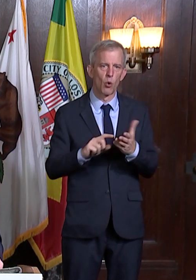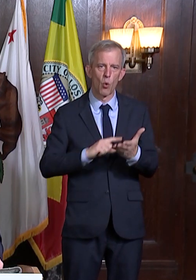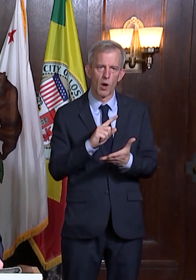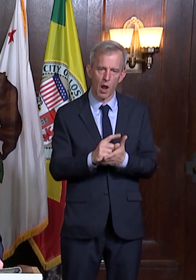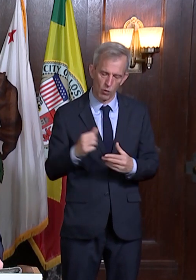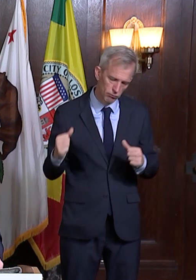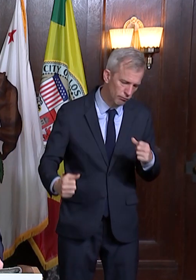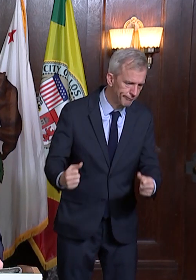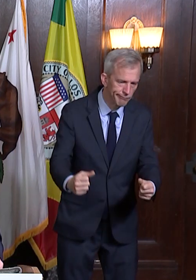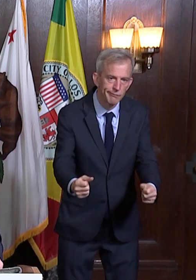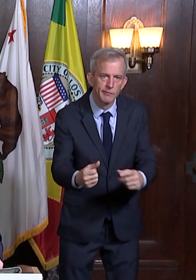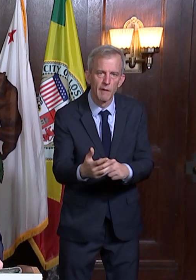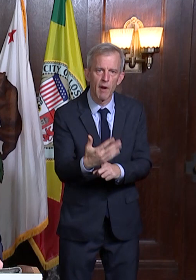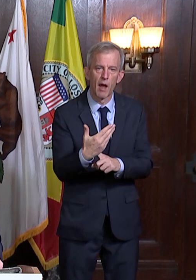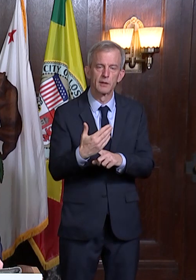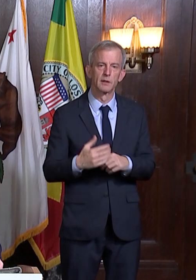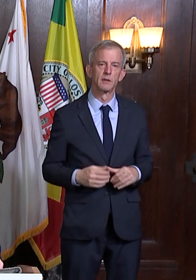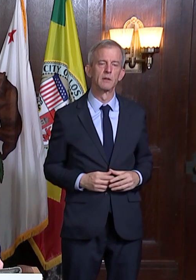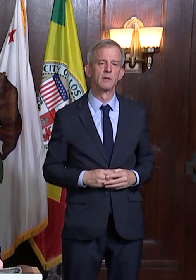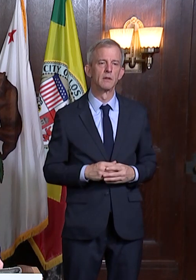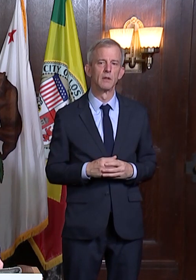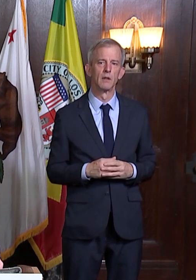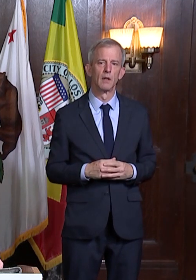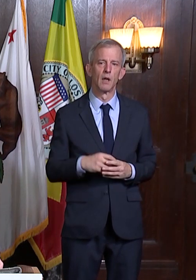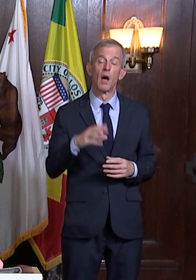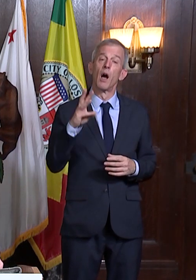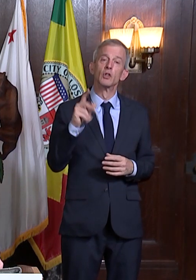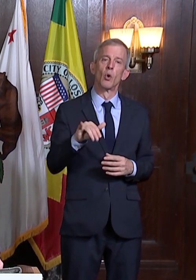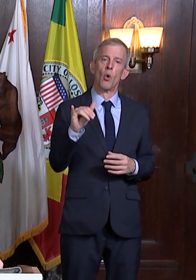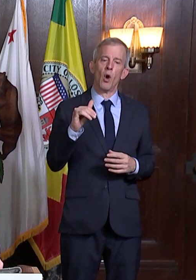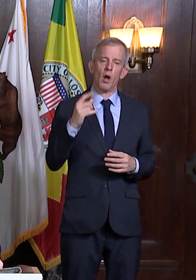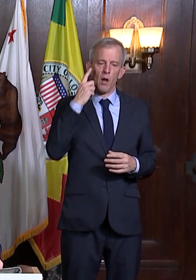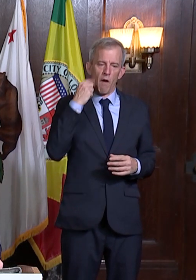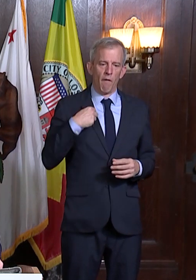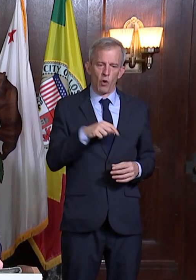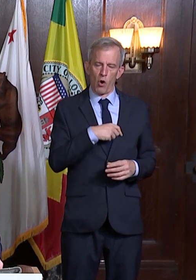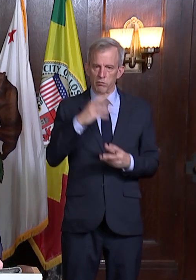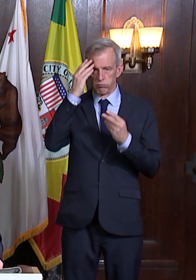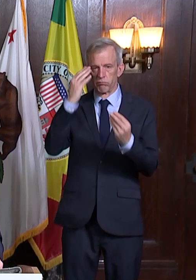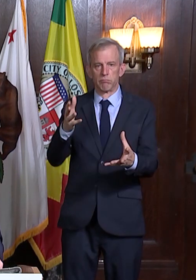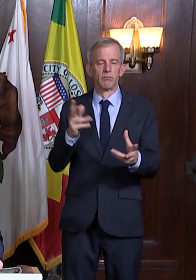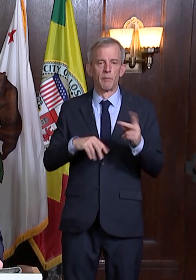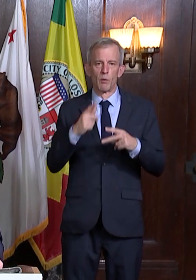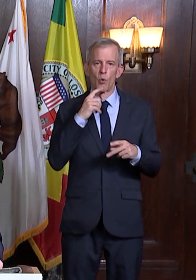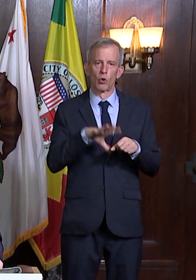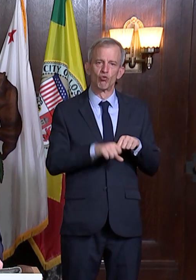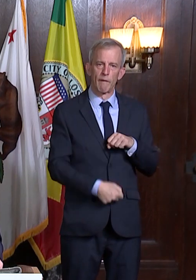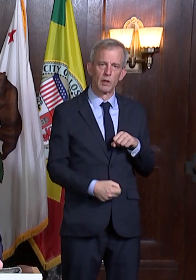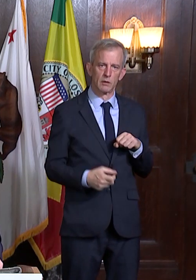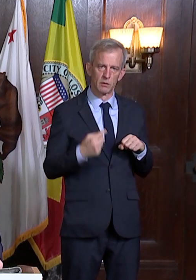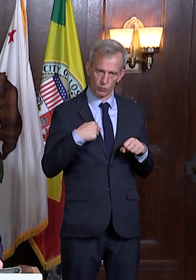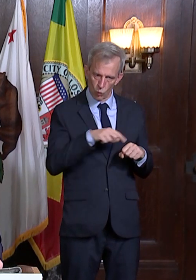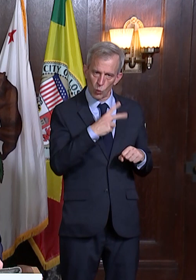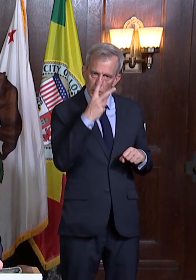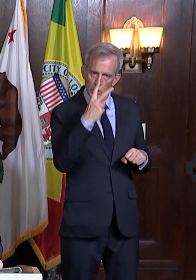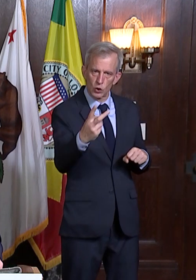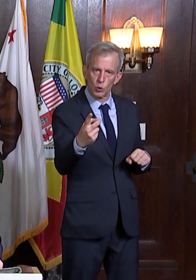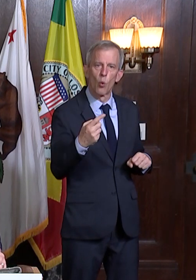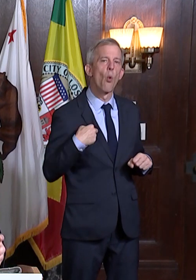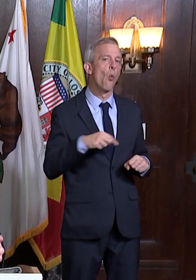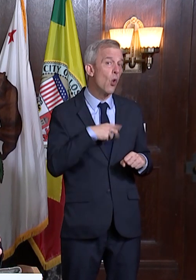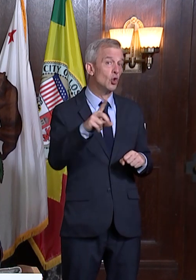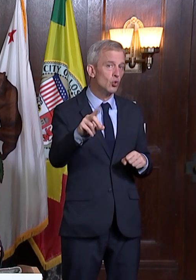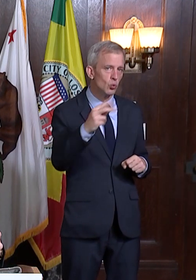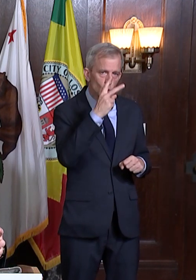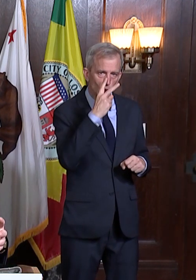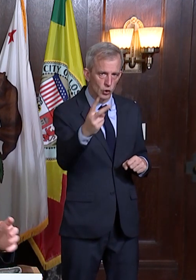flags. It's a way for us to say to those who are still grieving, we see you. We see you. And